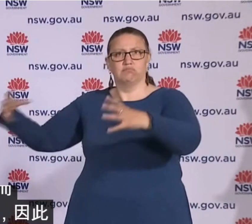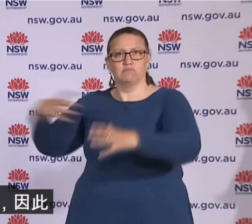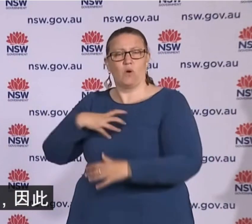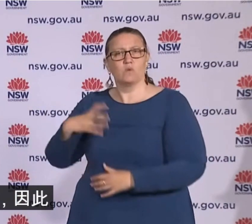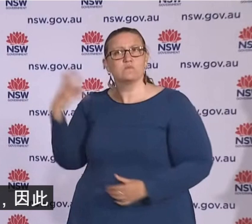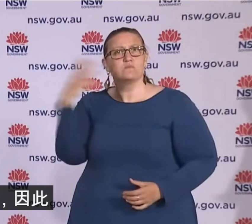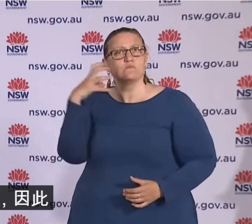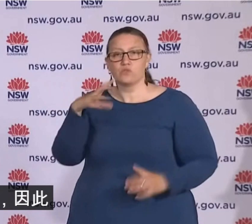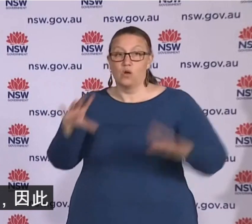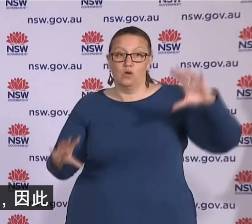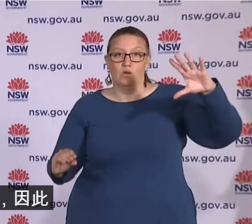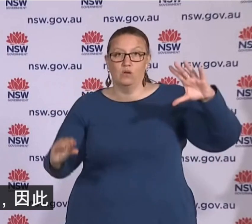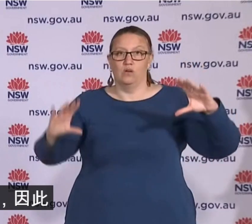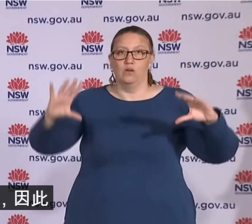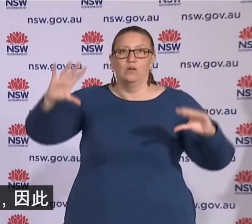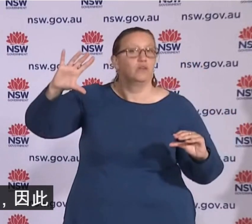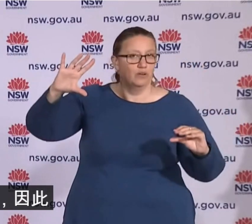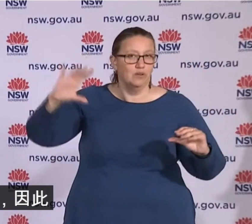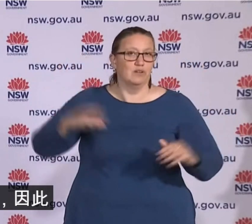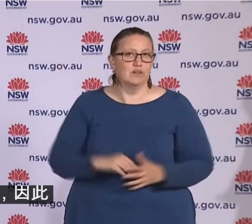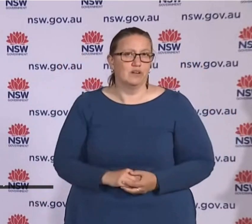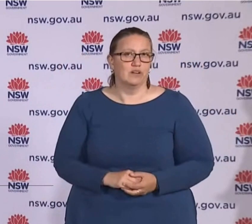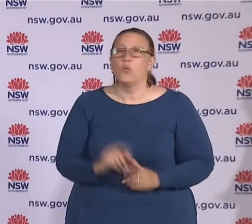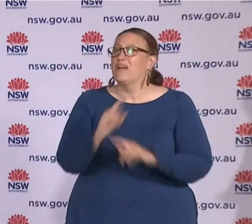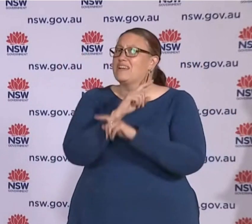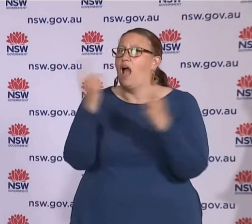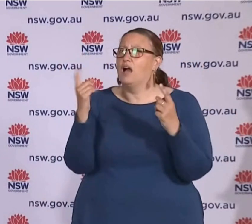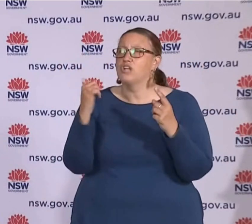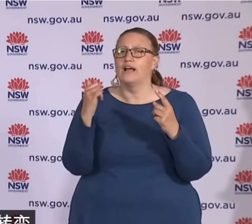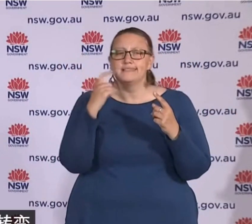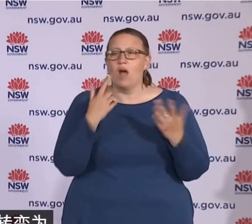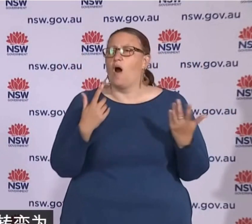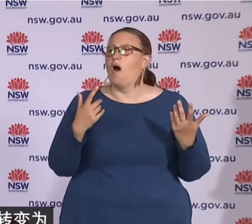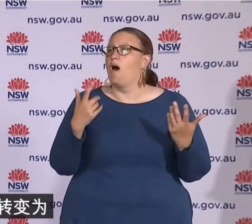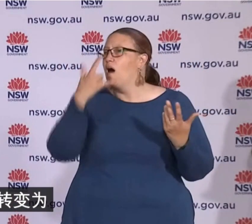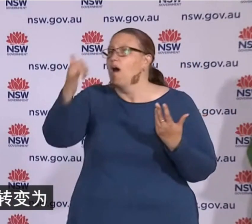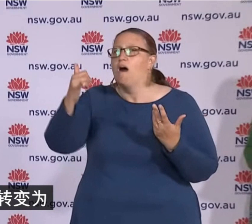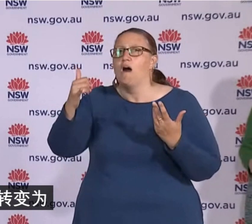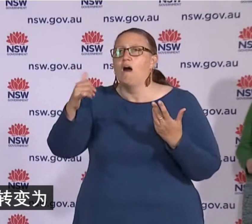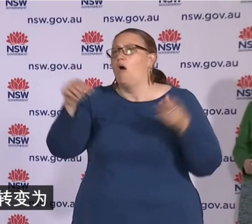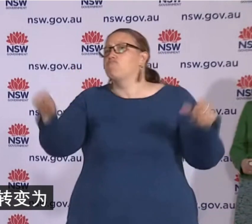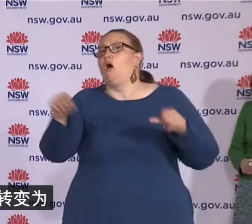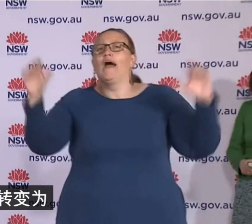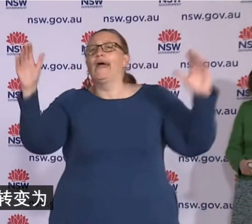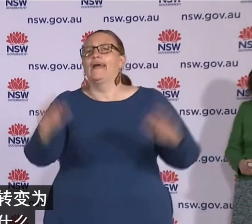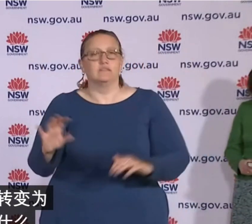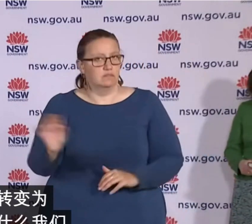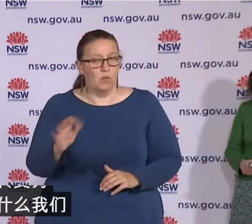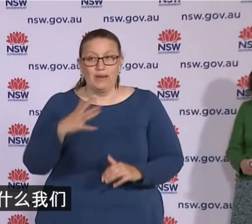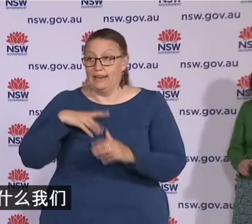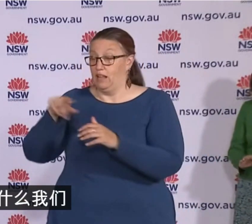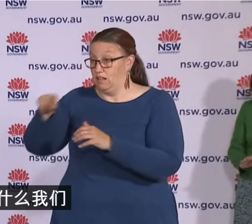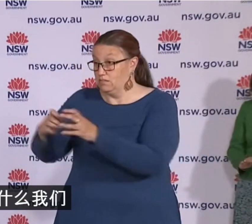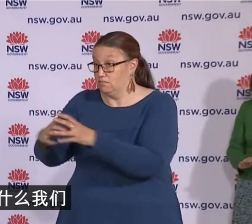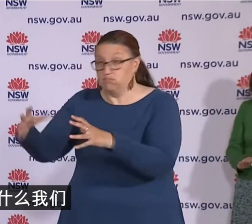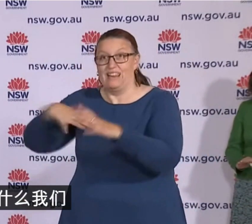so it is important that we turn all of those outbreaks, which are driven by different factors in each area, and that's why we